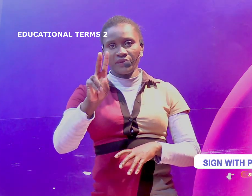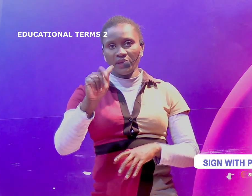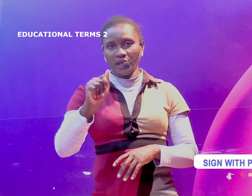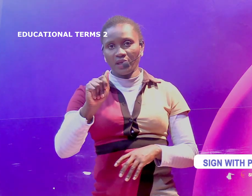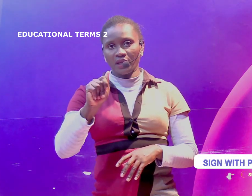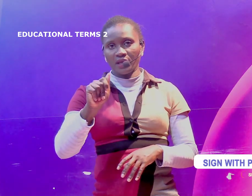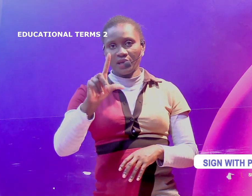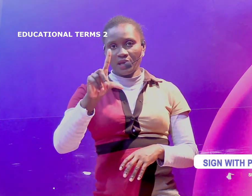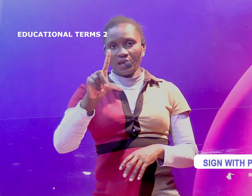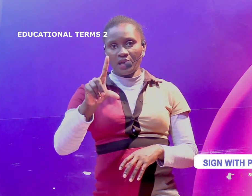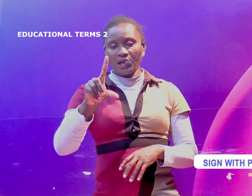L-A-V-A,